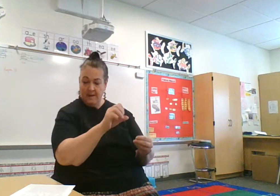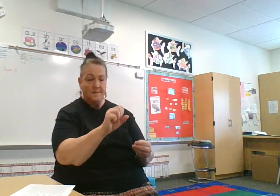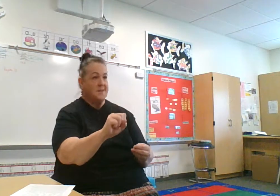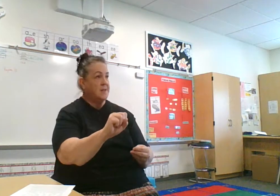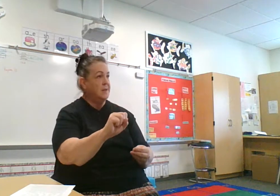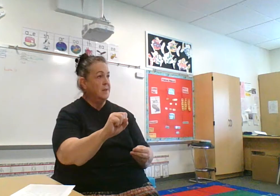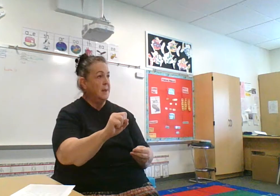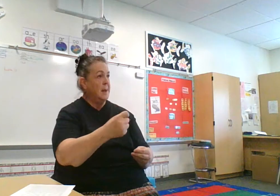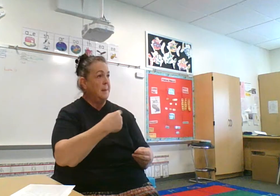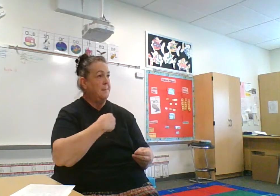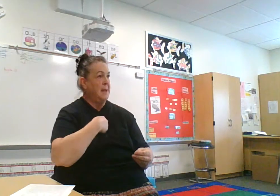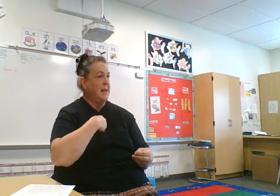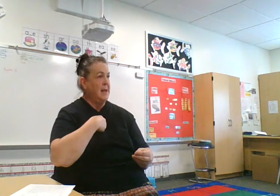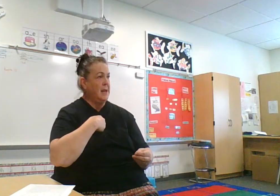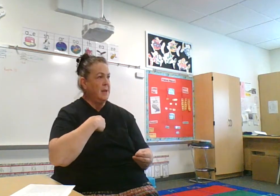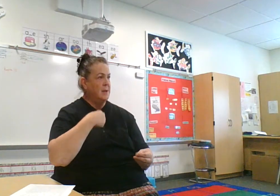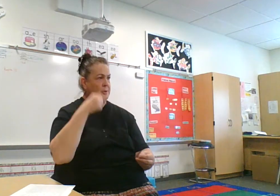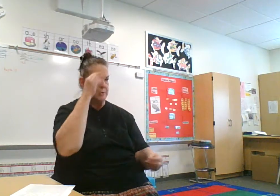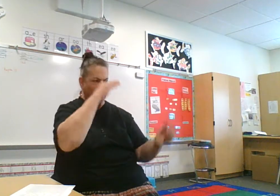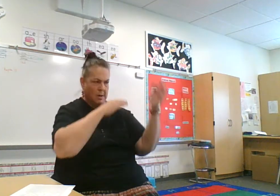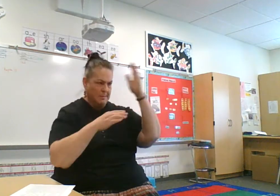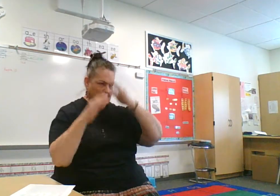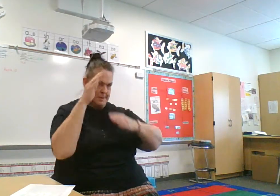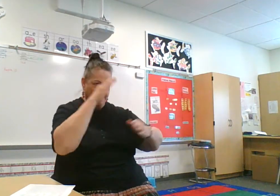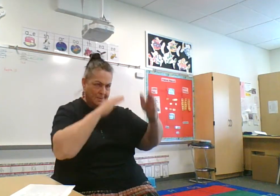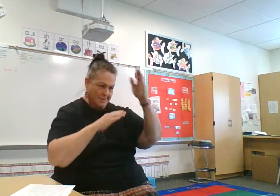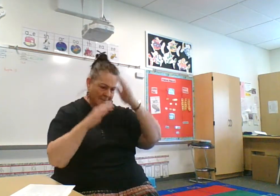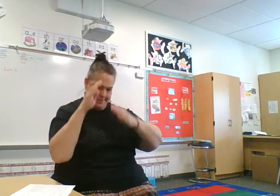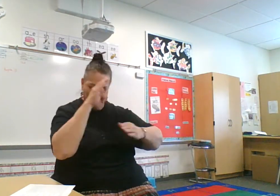gives me trouble.